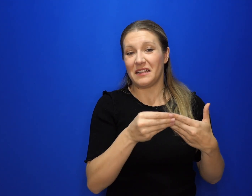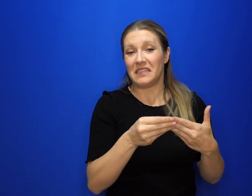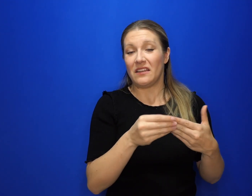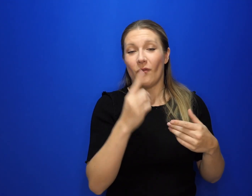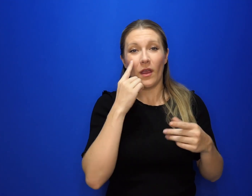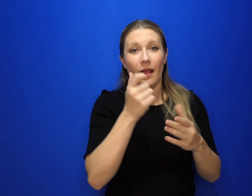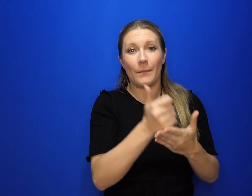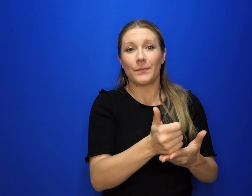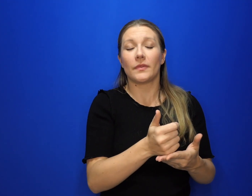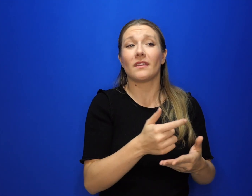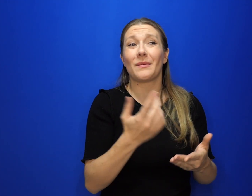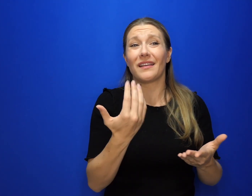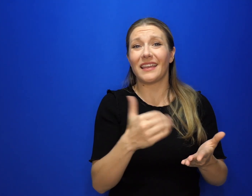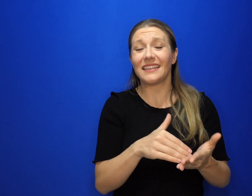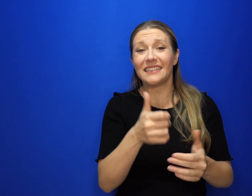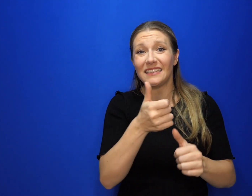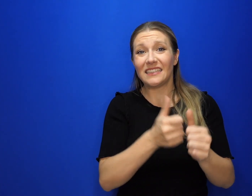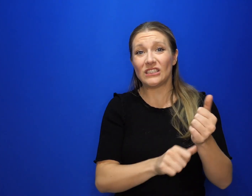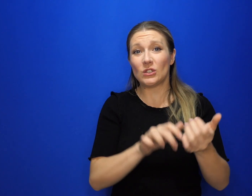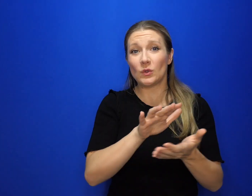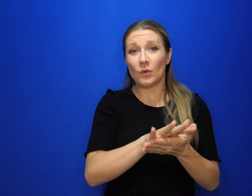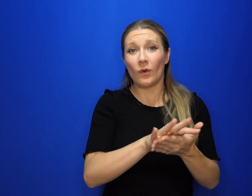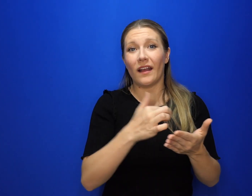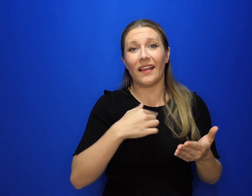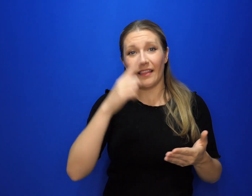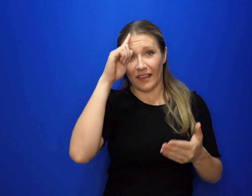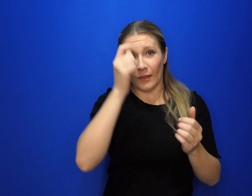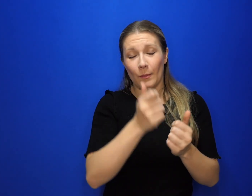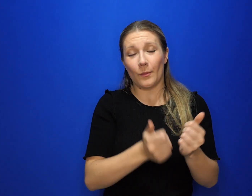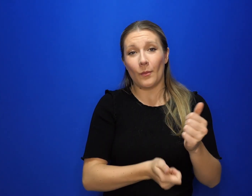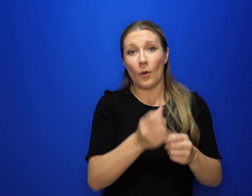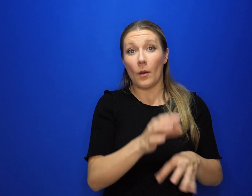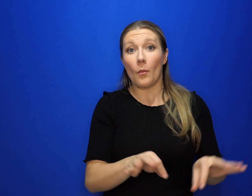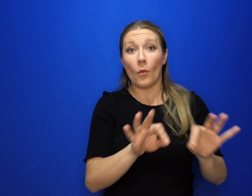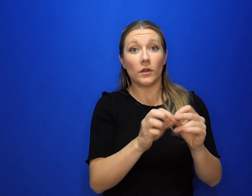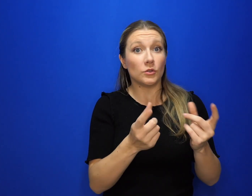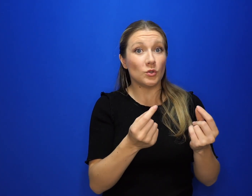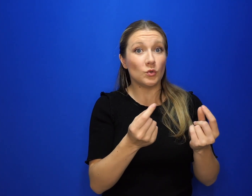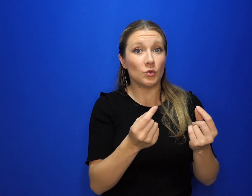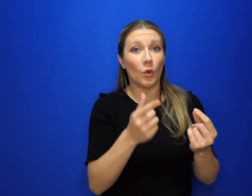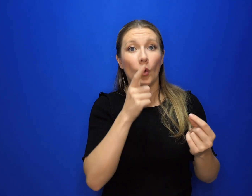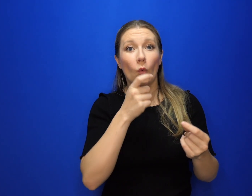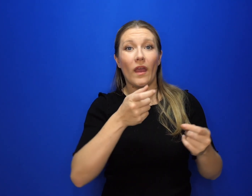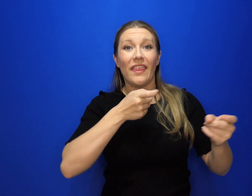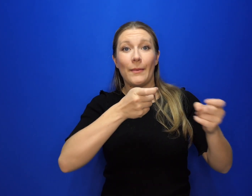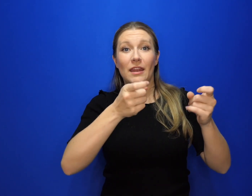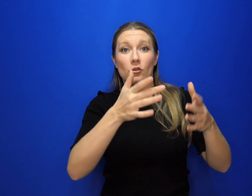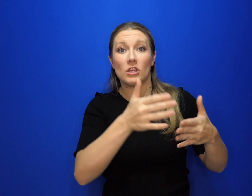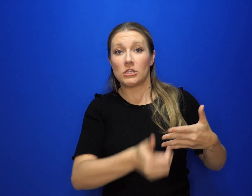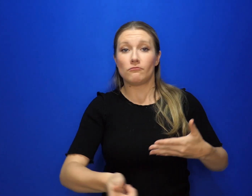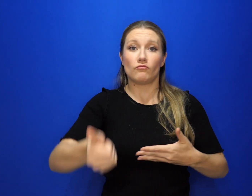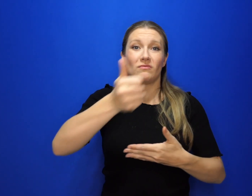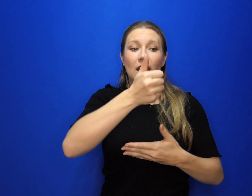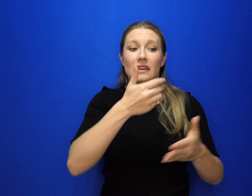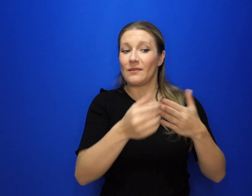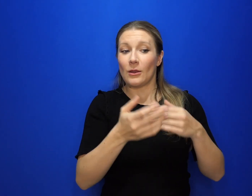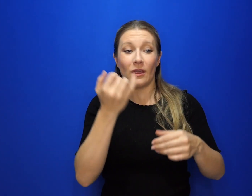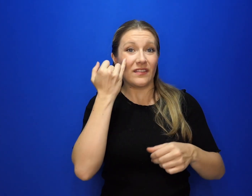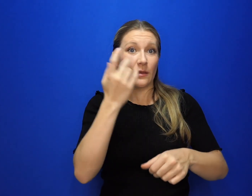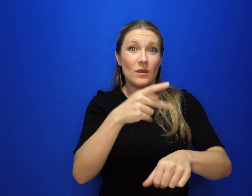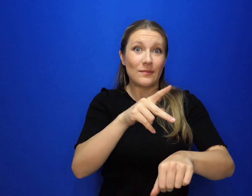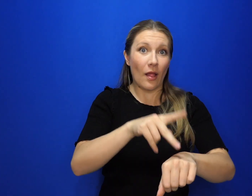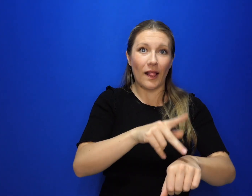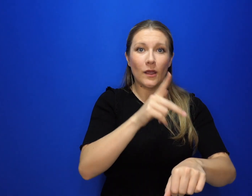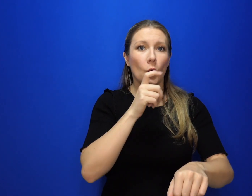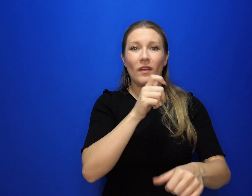Right. But again, each school, I think the biggest thing to go to first is whoever the head of the administration is, whether it's the principal